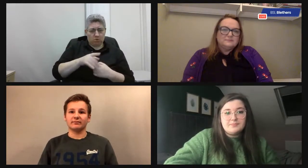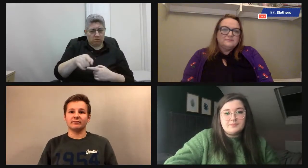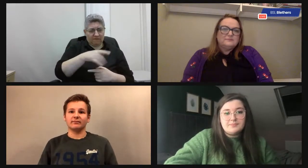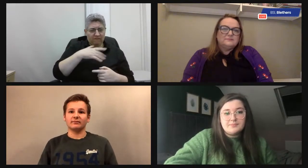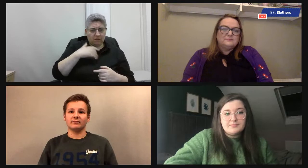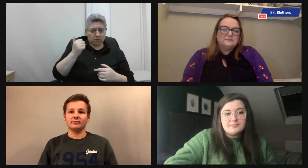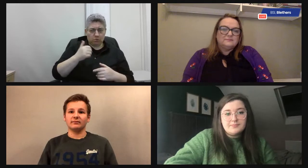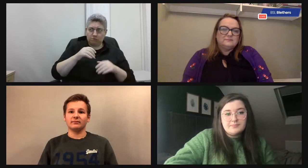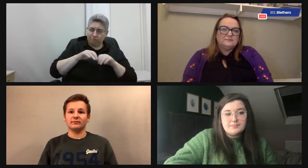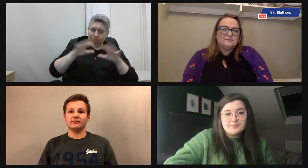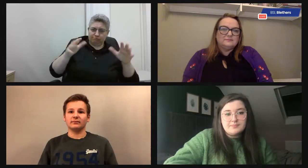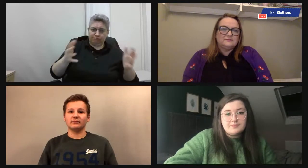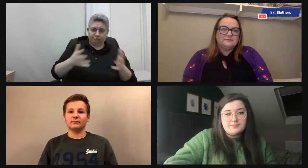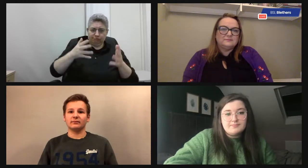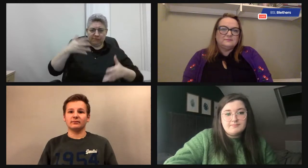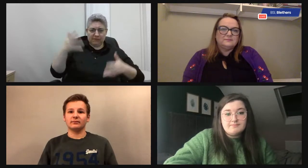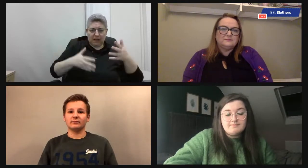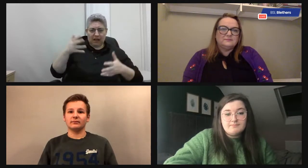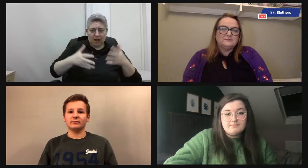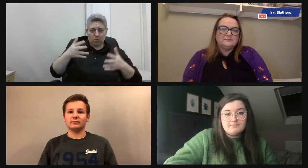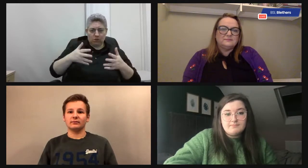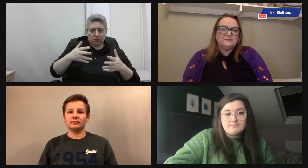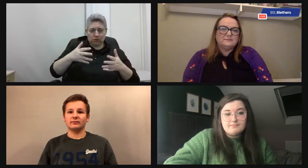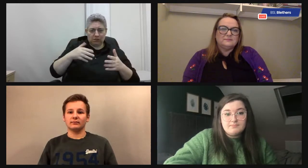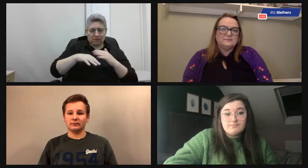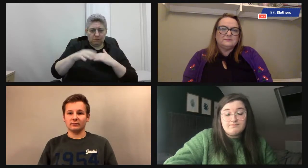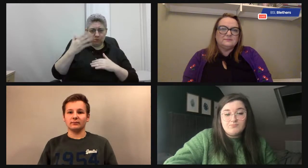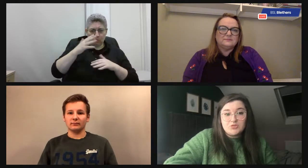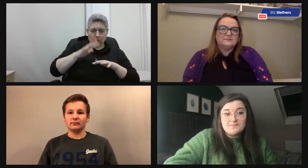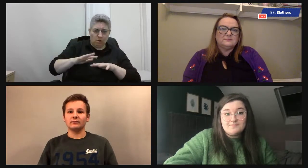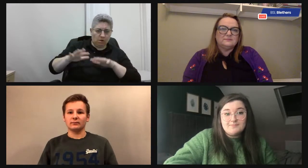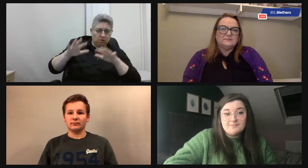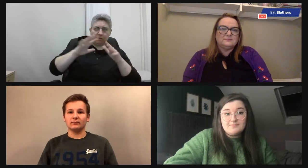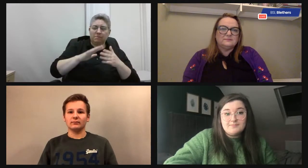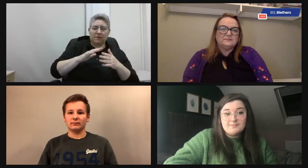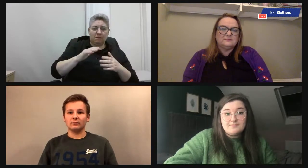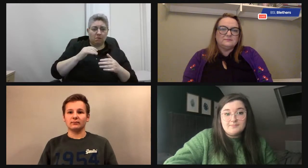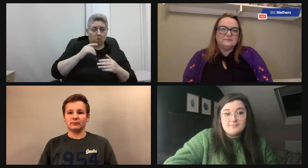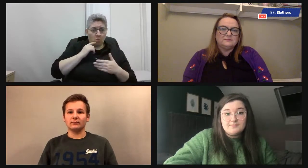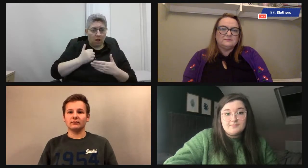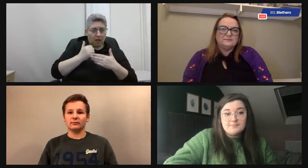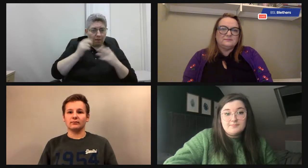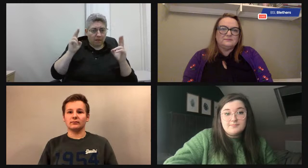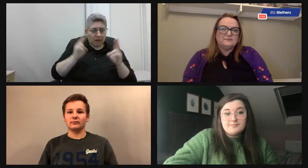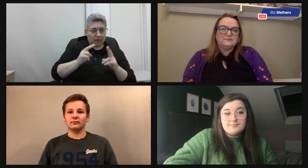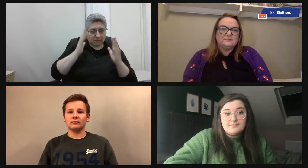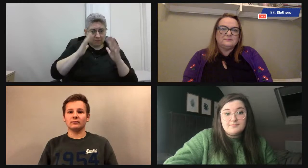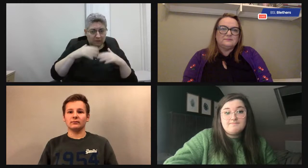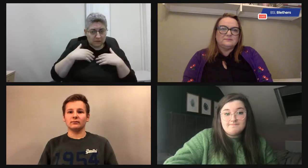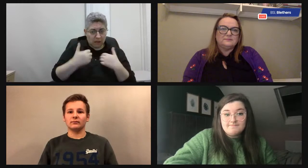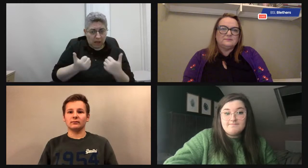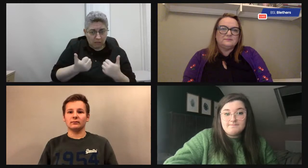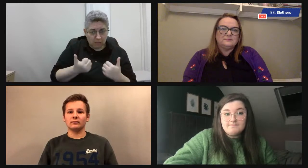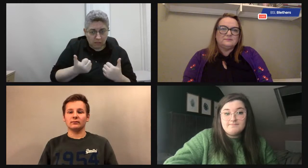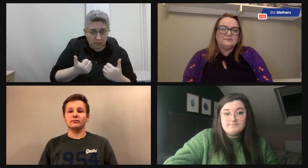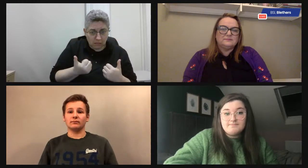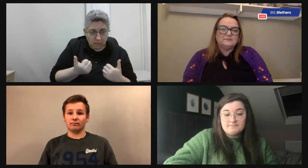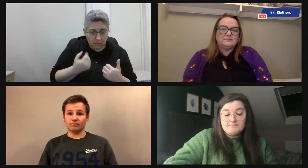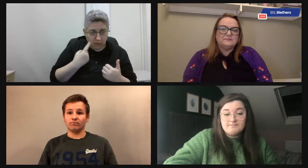are issues, aren't they, about language deprivation, but also about language access. So again, important to get a kind of